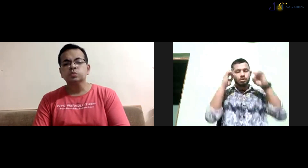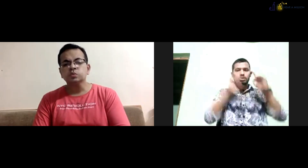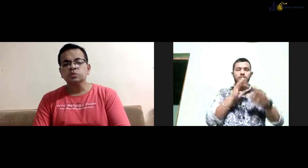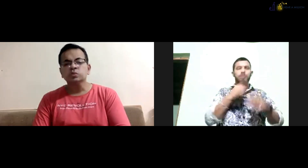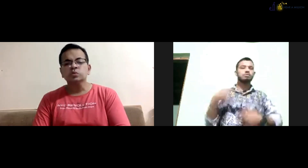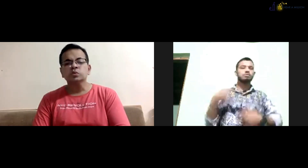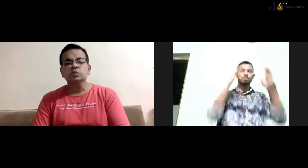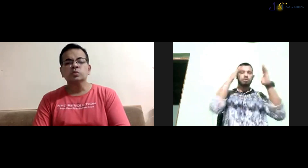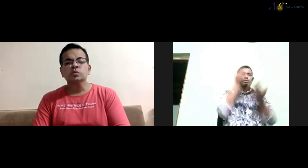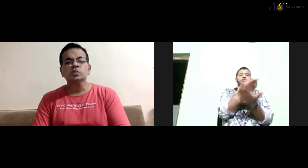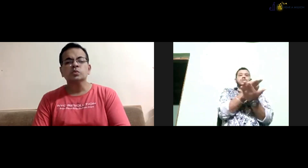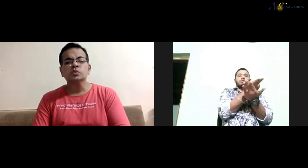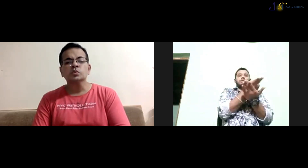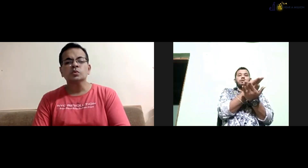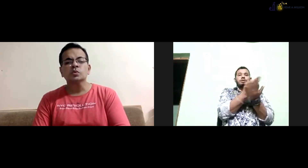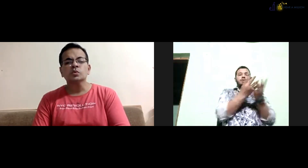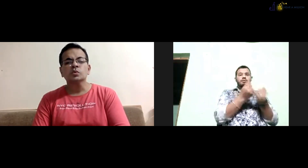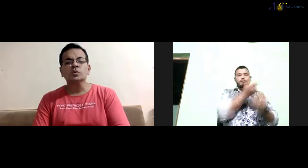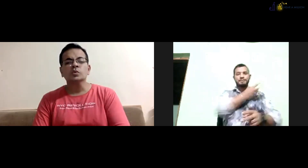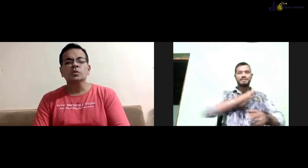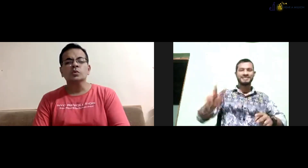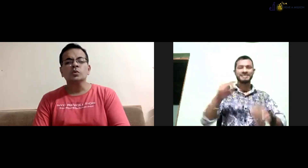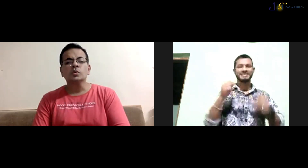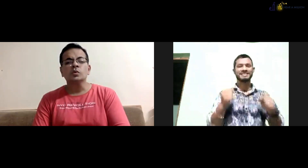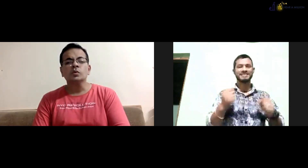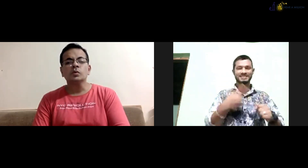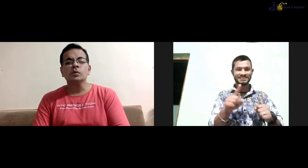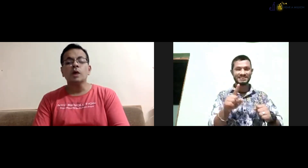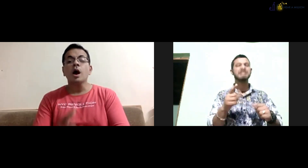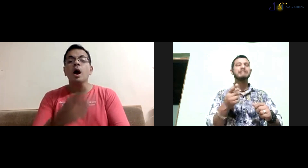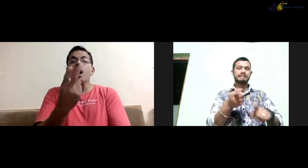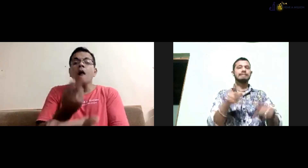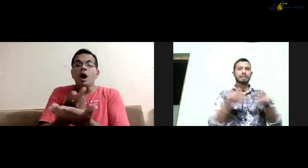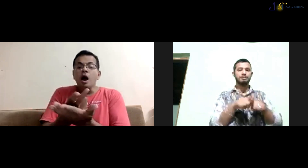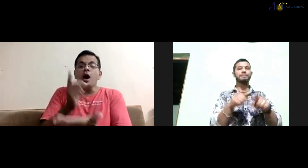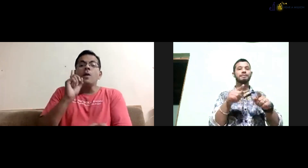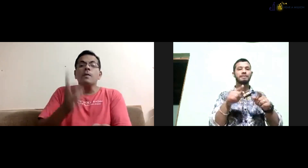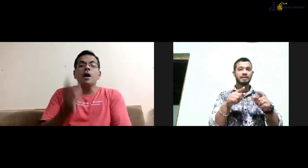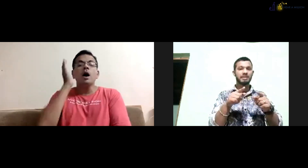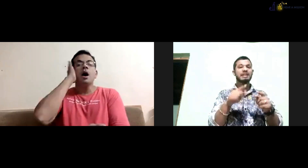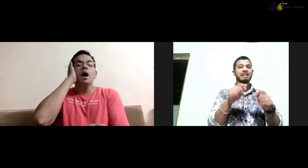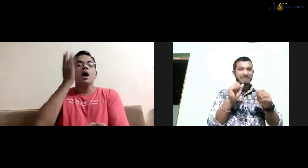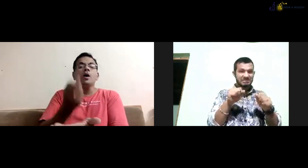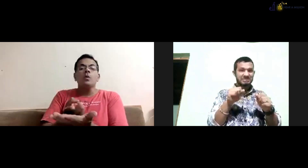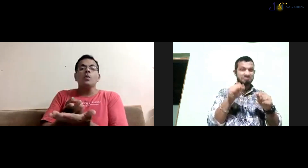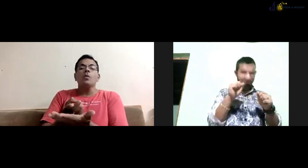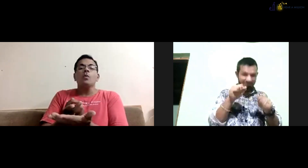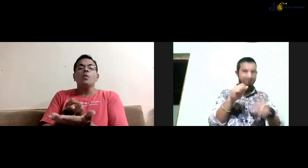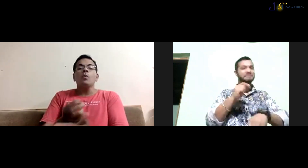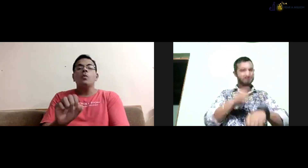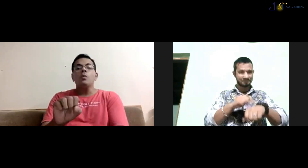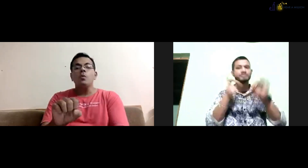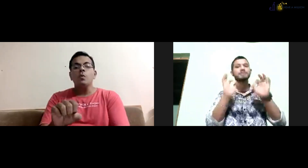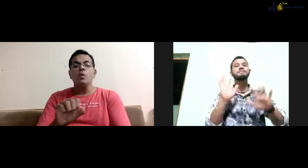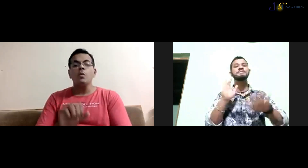like for long time, as I'm able to do I wanted to rest in a while. Rest in a